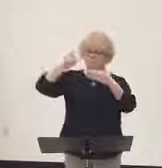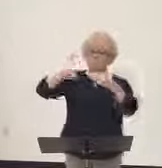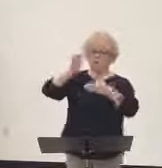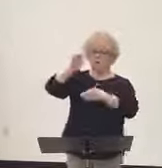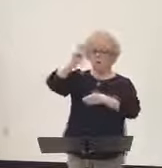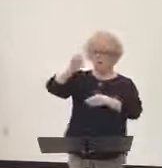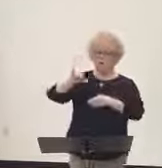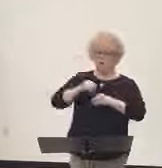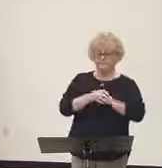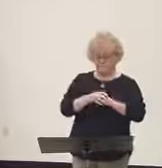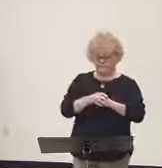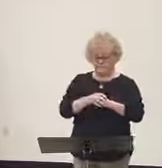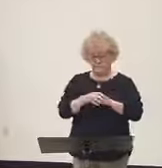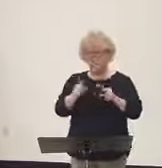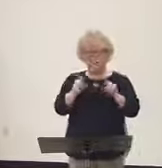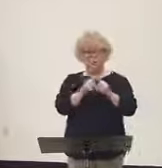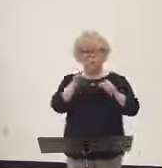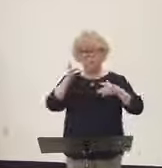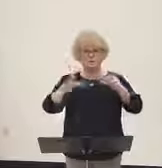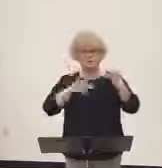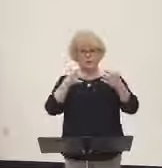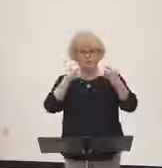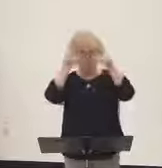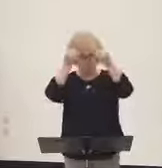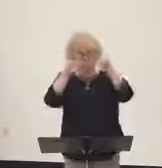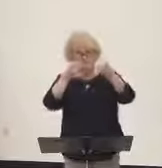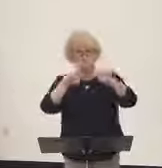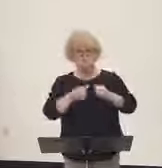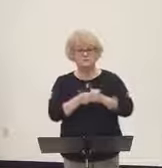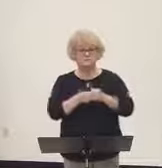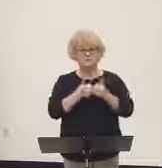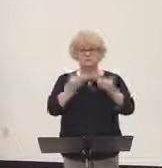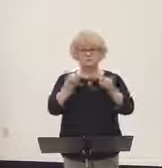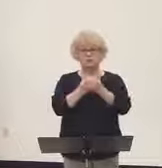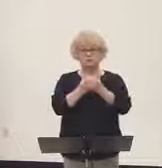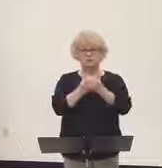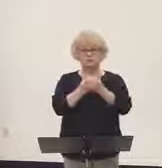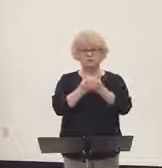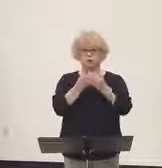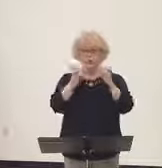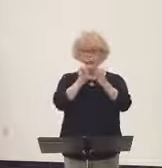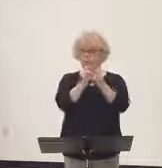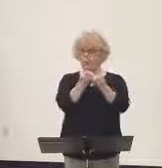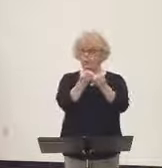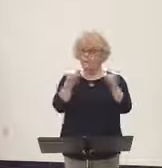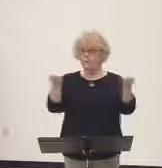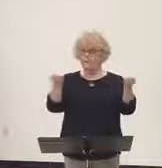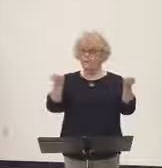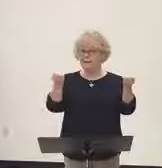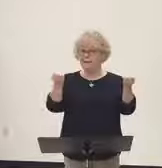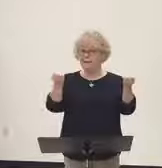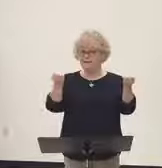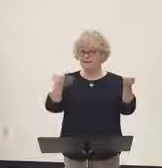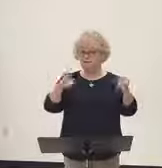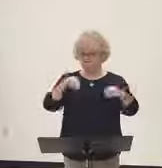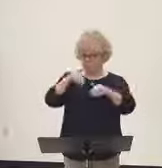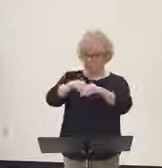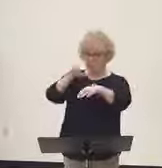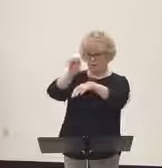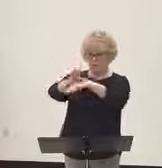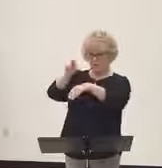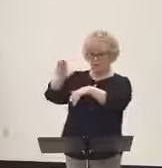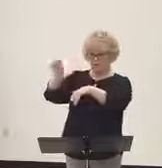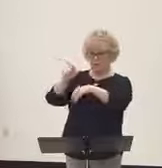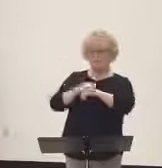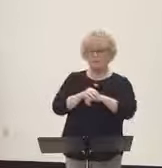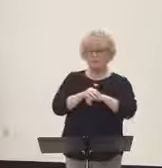gazebo. We're also excited to let you know that our new audiovisual equipment for live streaming in the